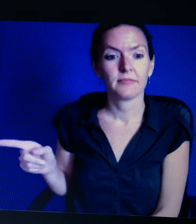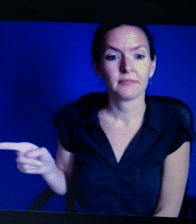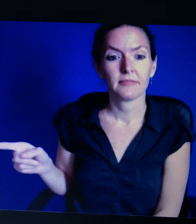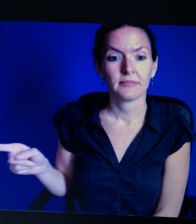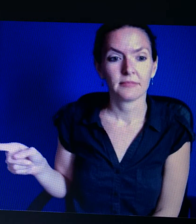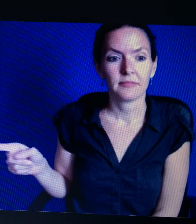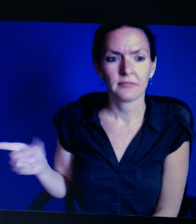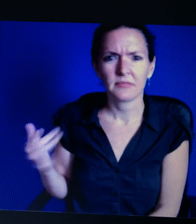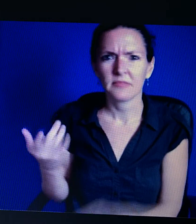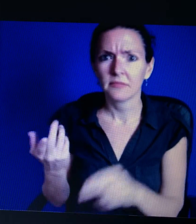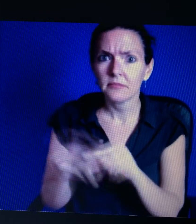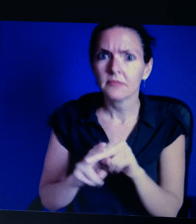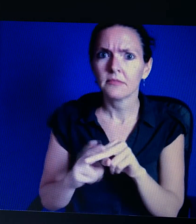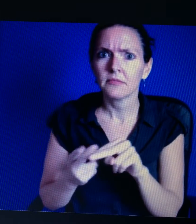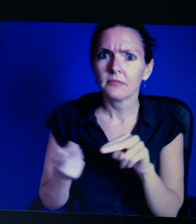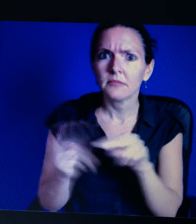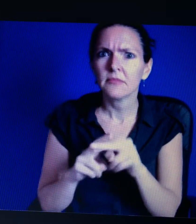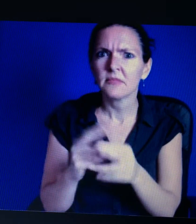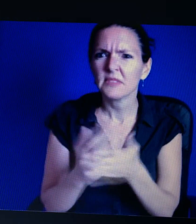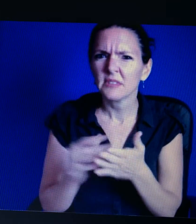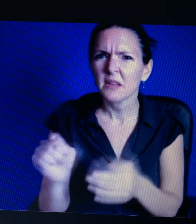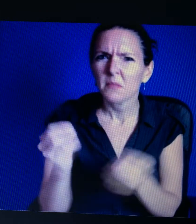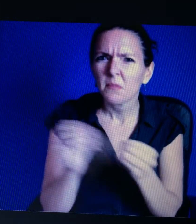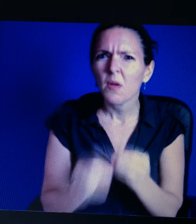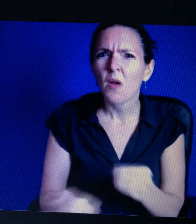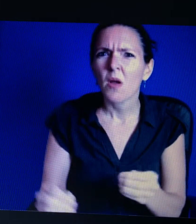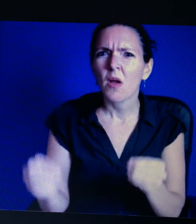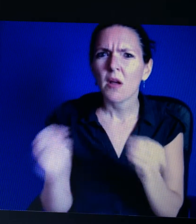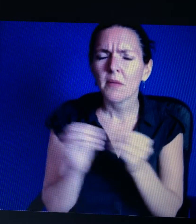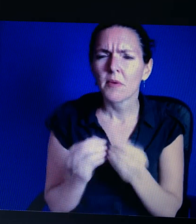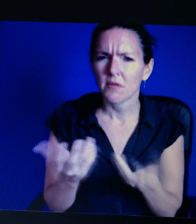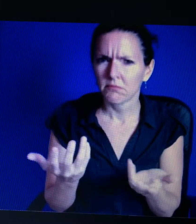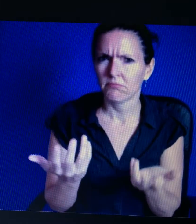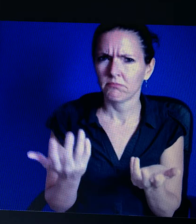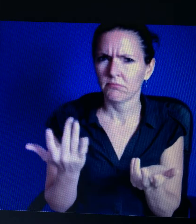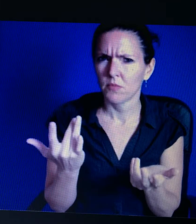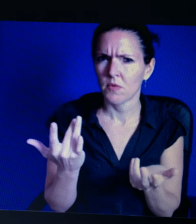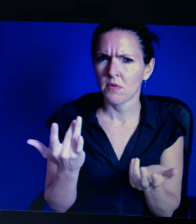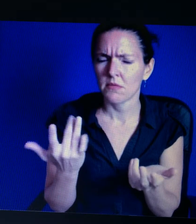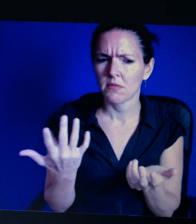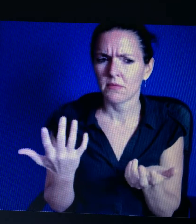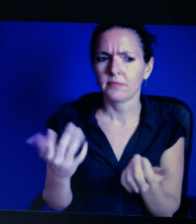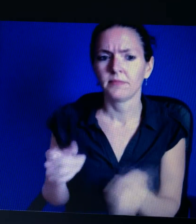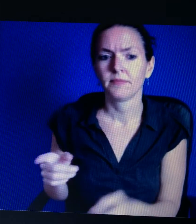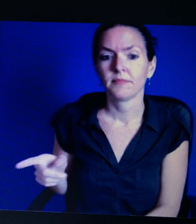Unfortunately, they don't have a name sign that's traditional.